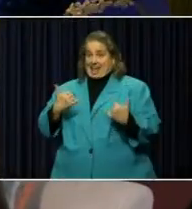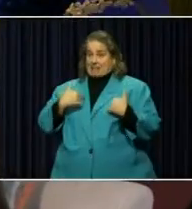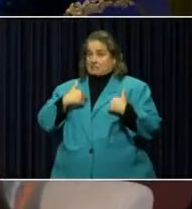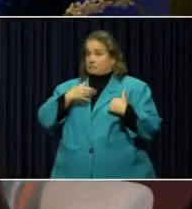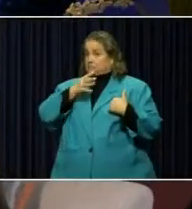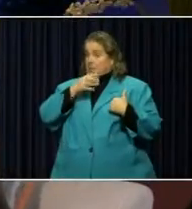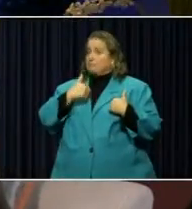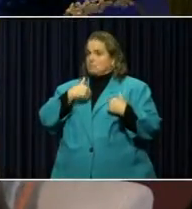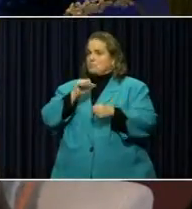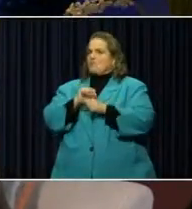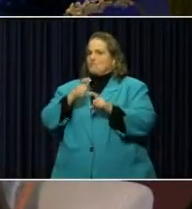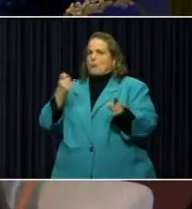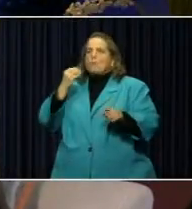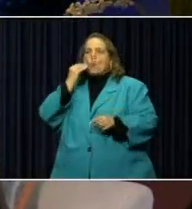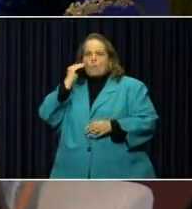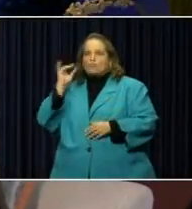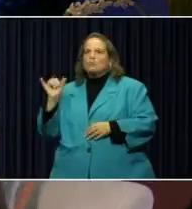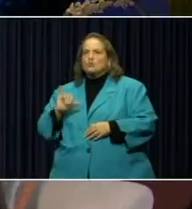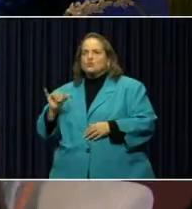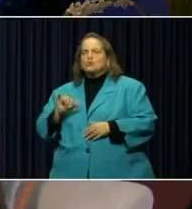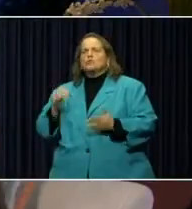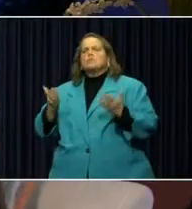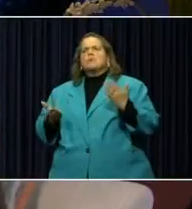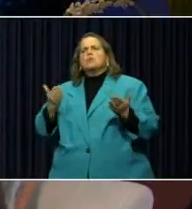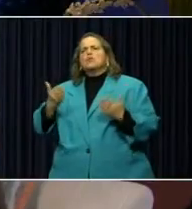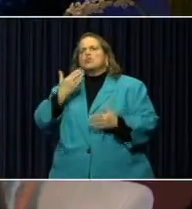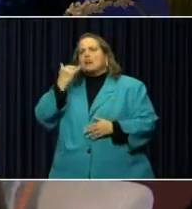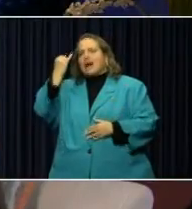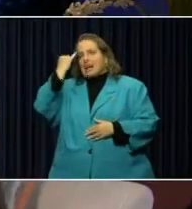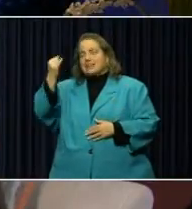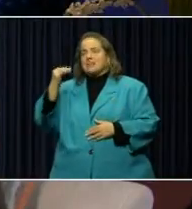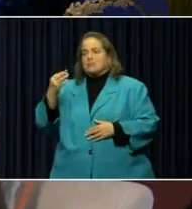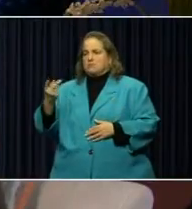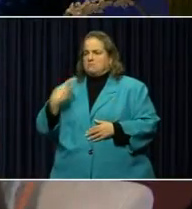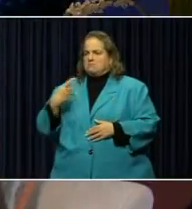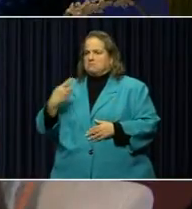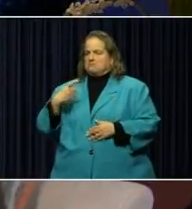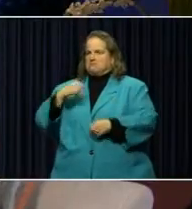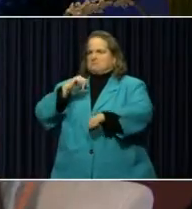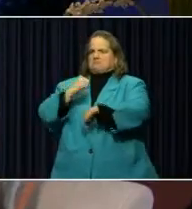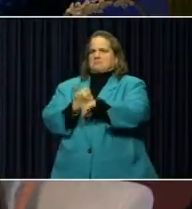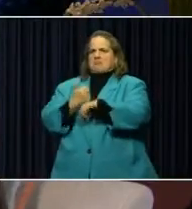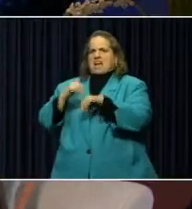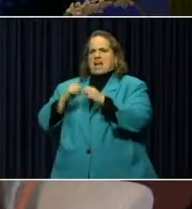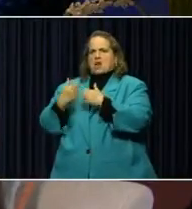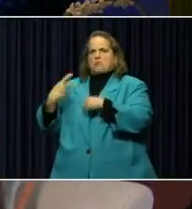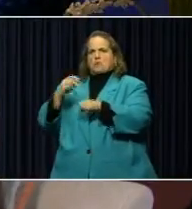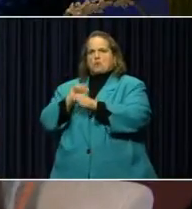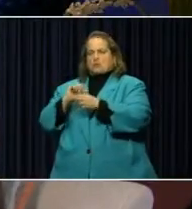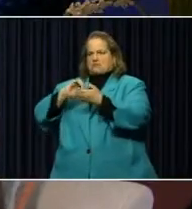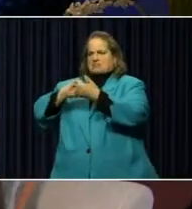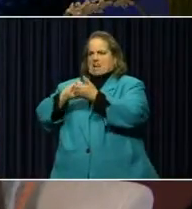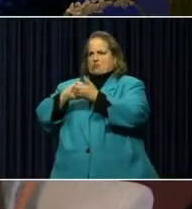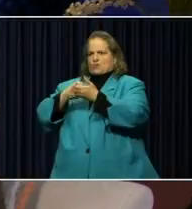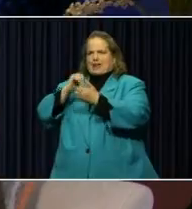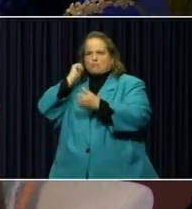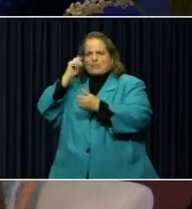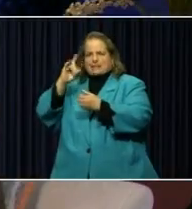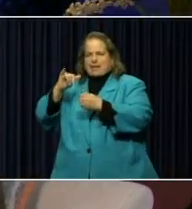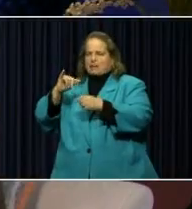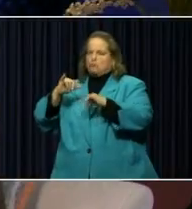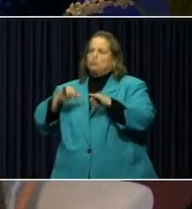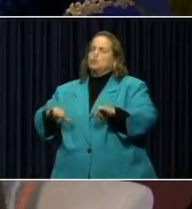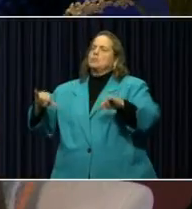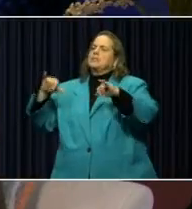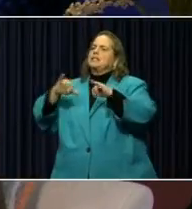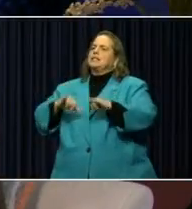too. And so I think it might be a good idea if we try to come up with a routine for each day, you know, put some structure into